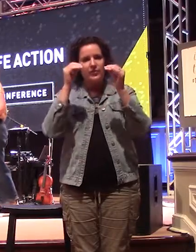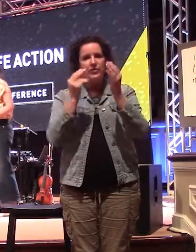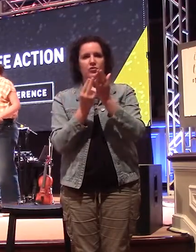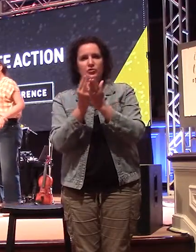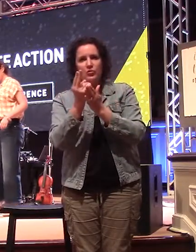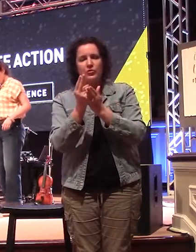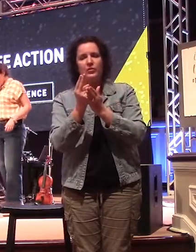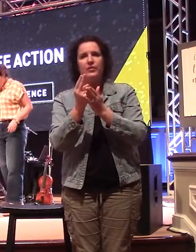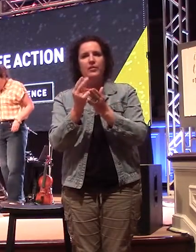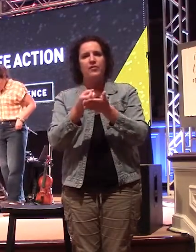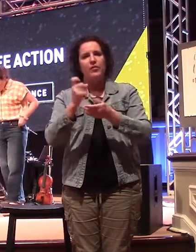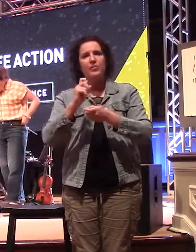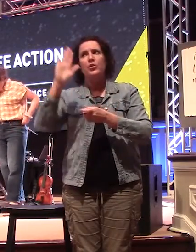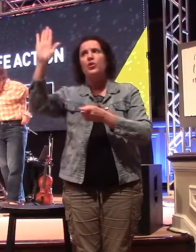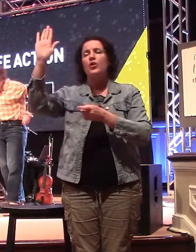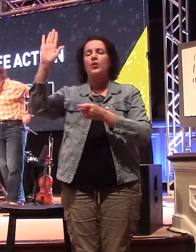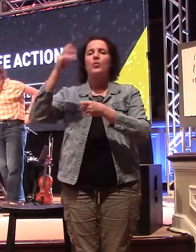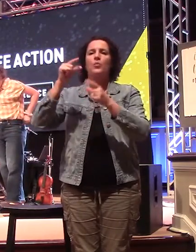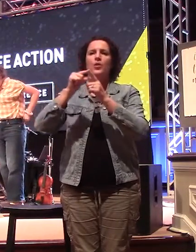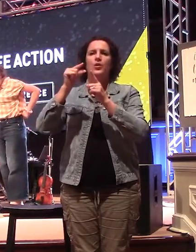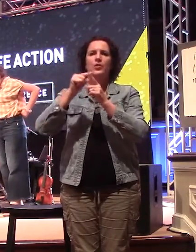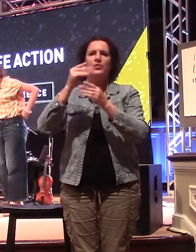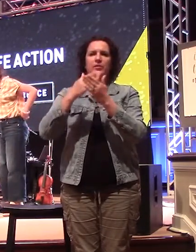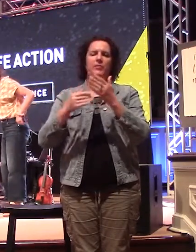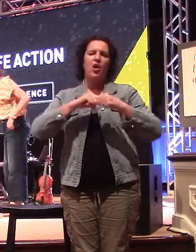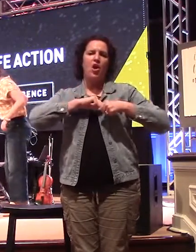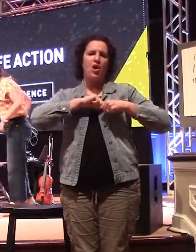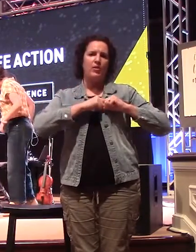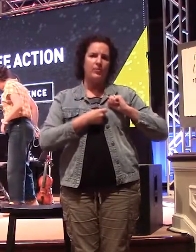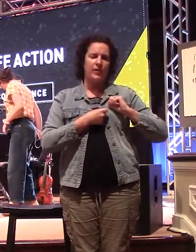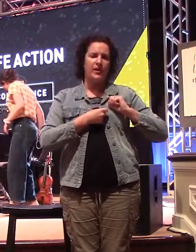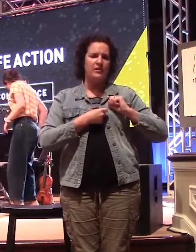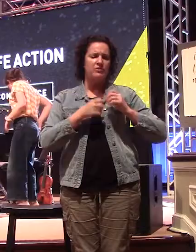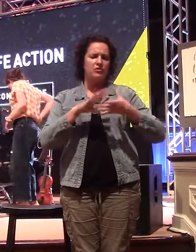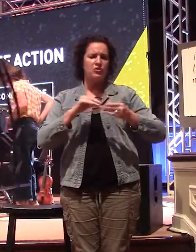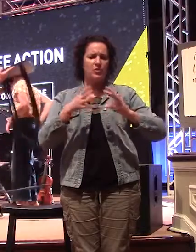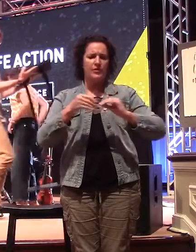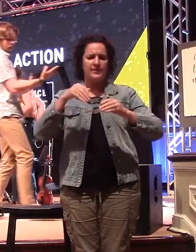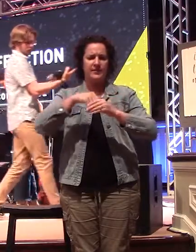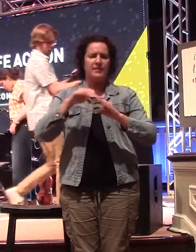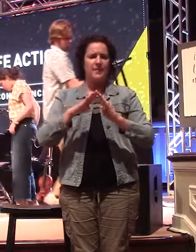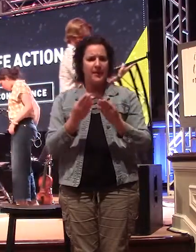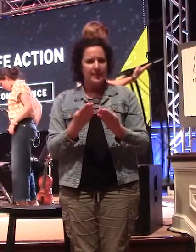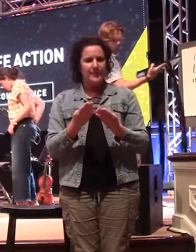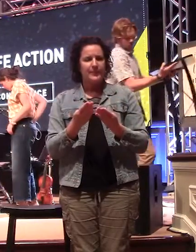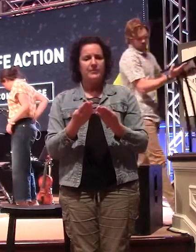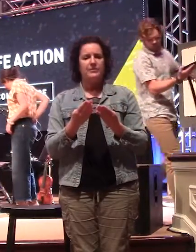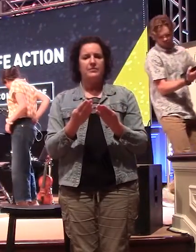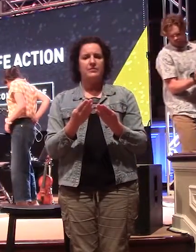word, some of the most heartbreaking tragic stories in the scriptures